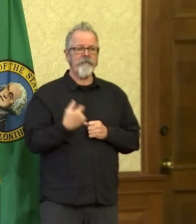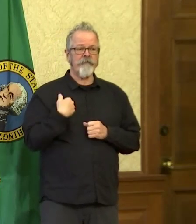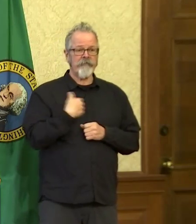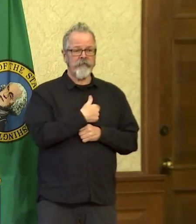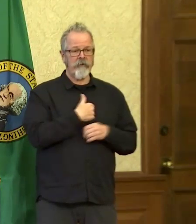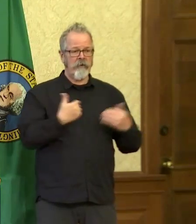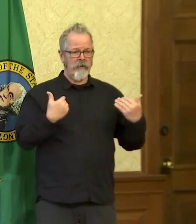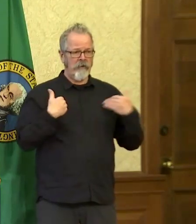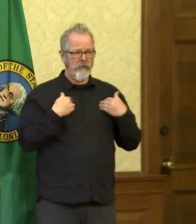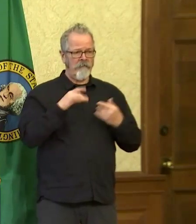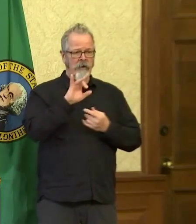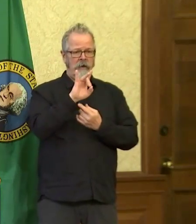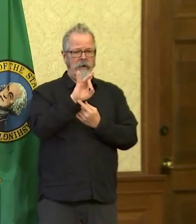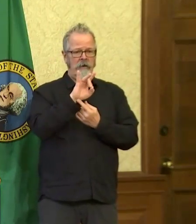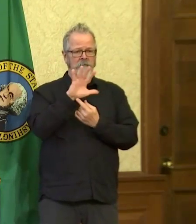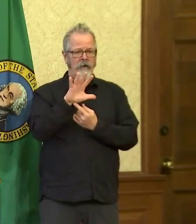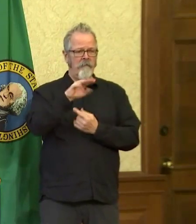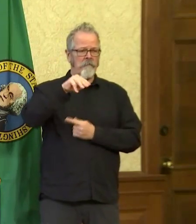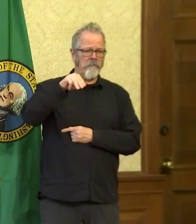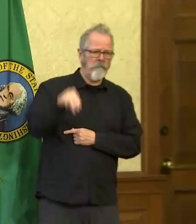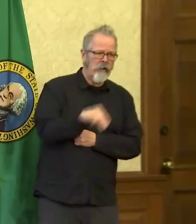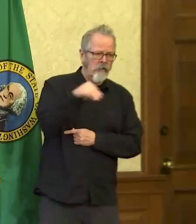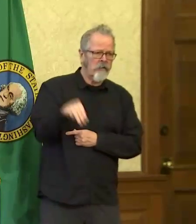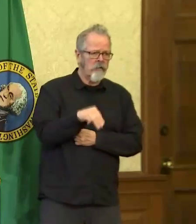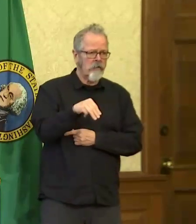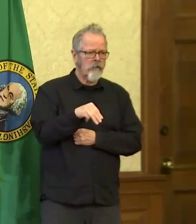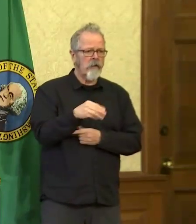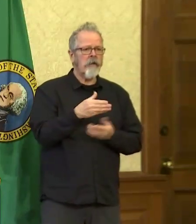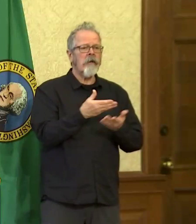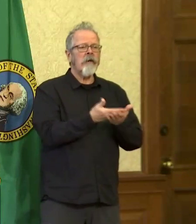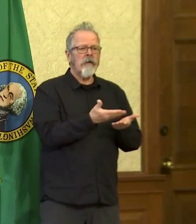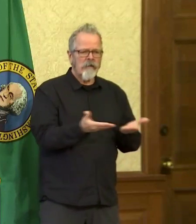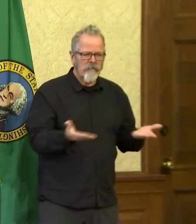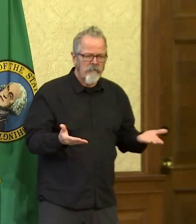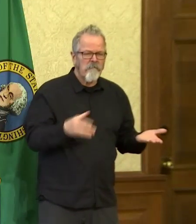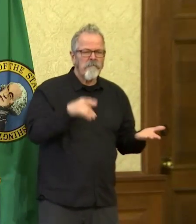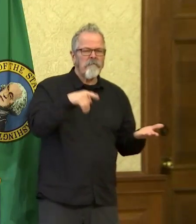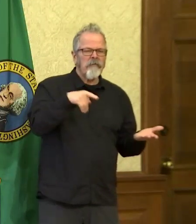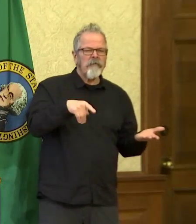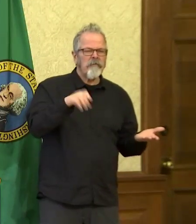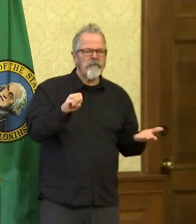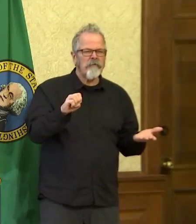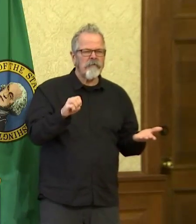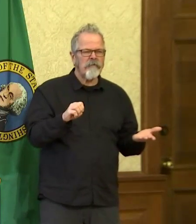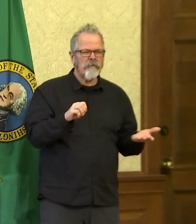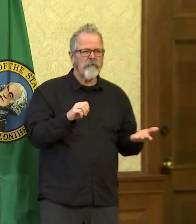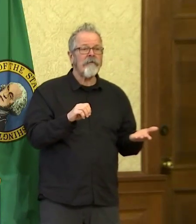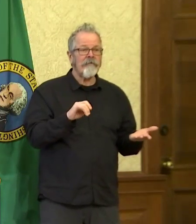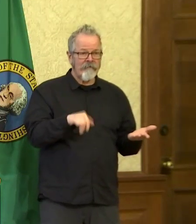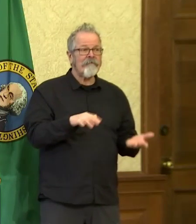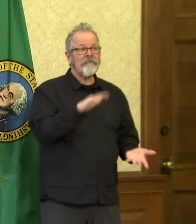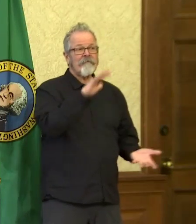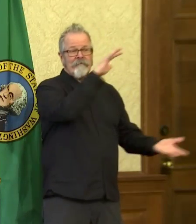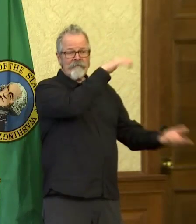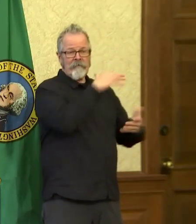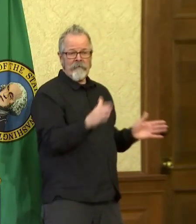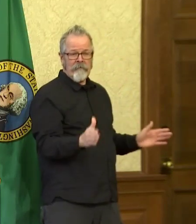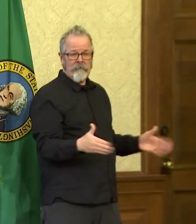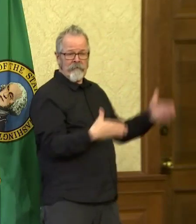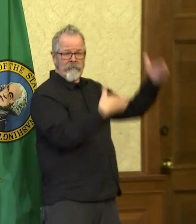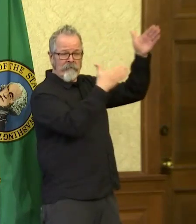are in the queue or in the supply chain coming to the state of Washington. As you also know, I have been very